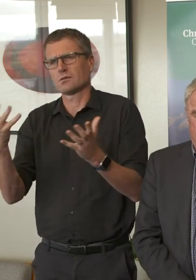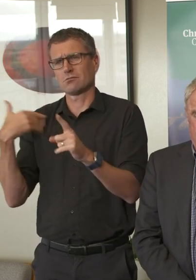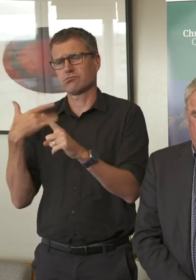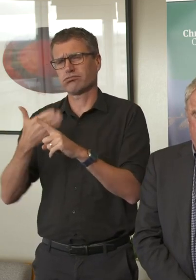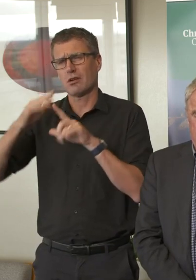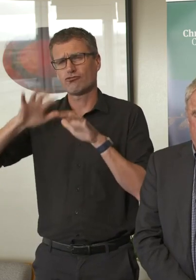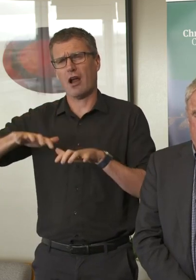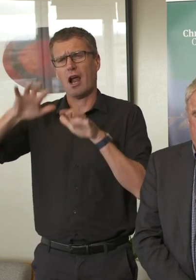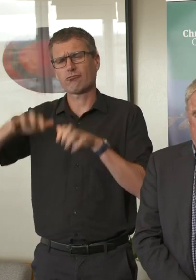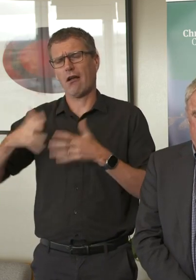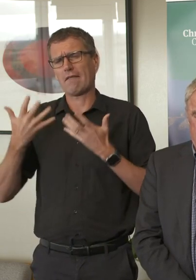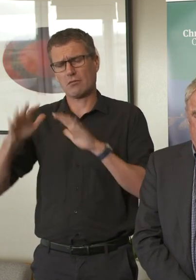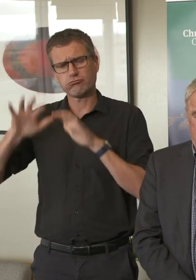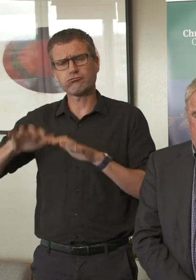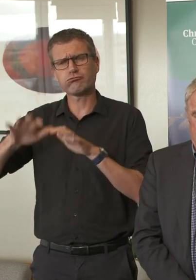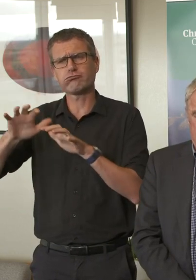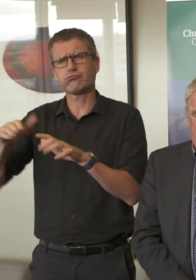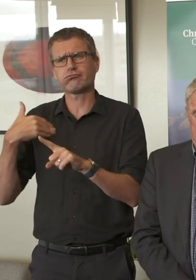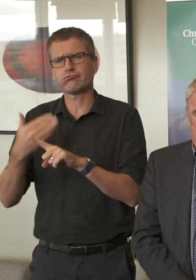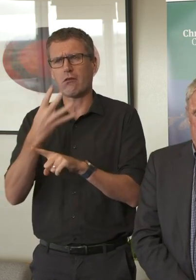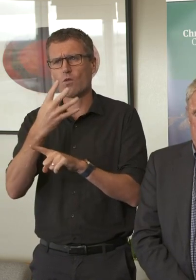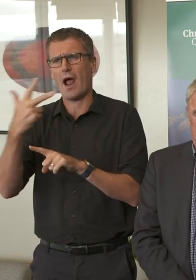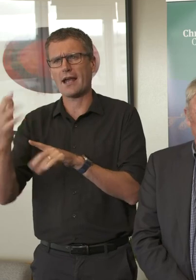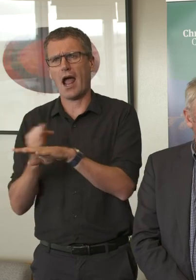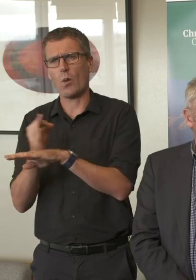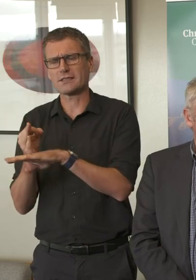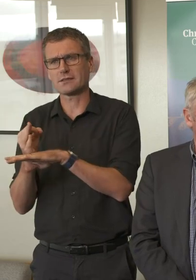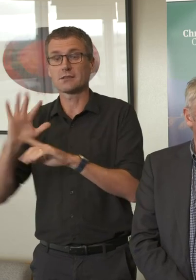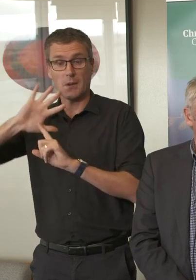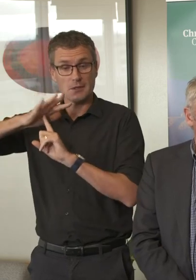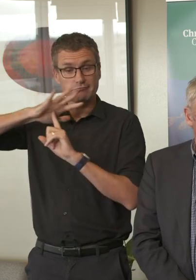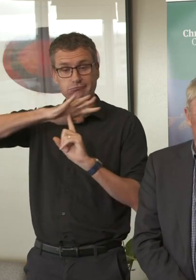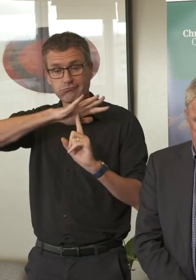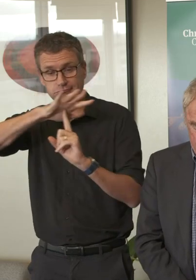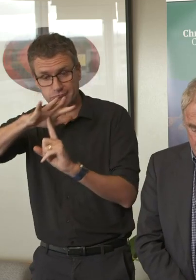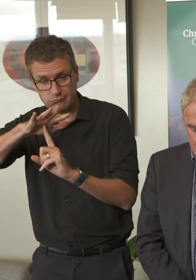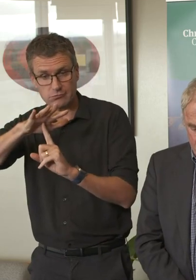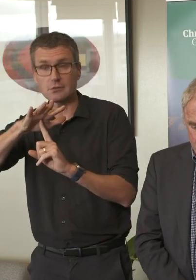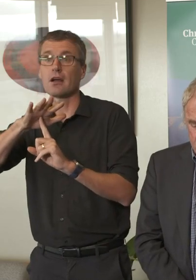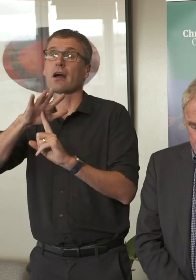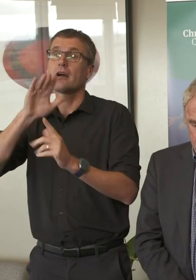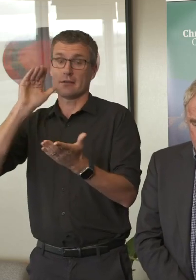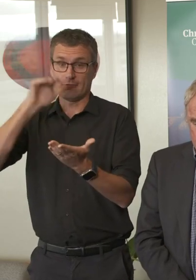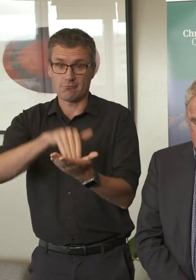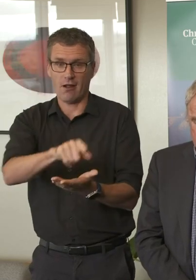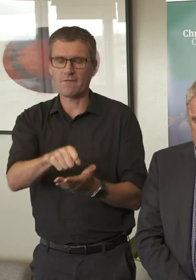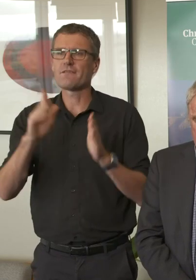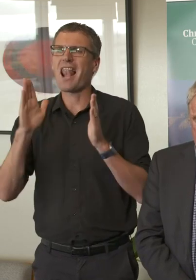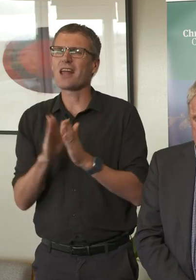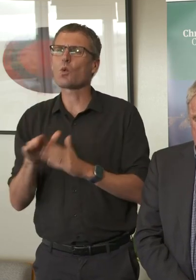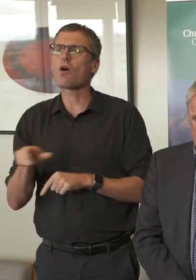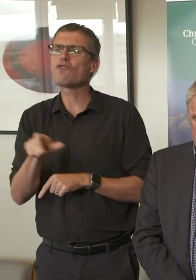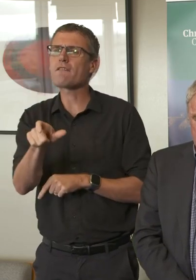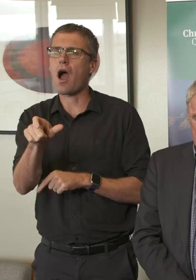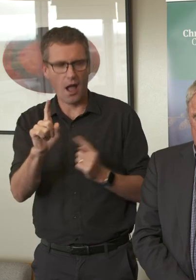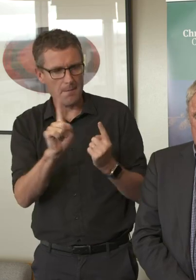we've had in the last 48 hours. We landed and we were able to visit with the community in Little River, and again I have